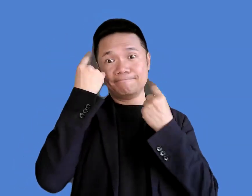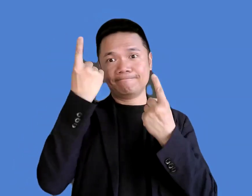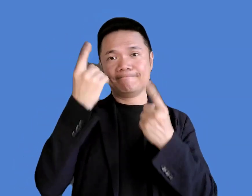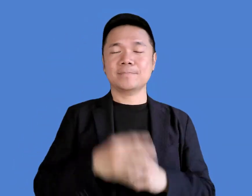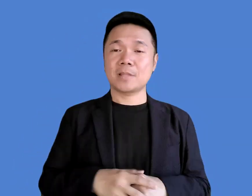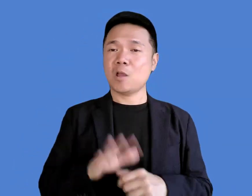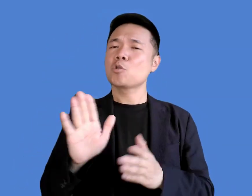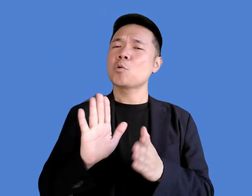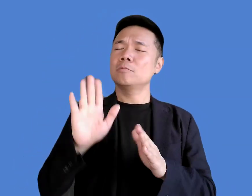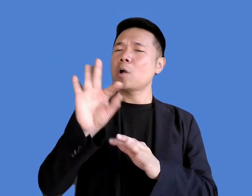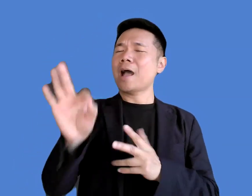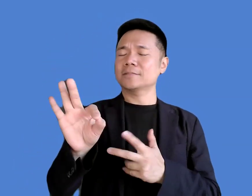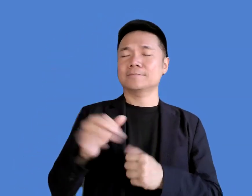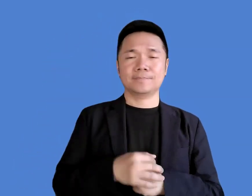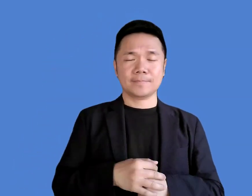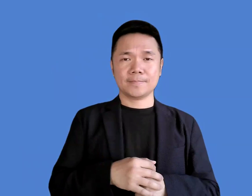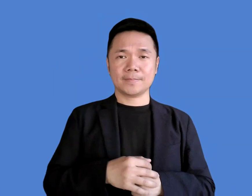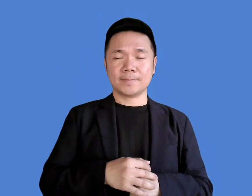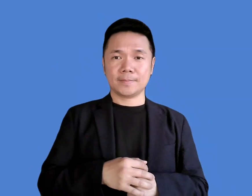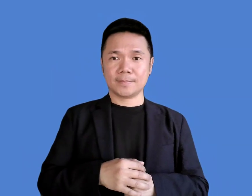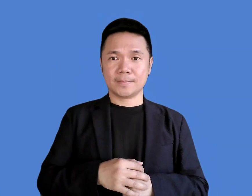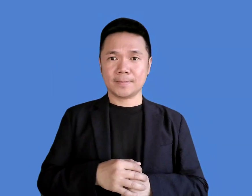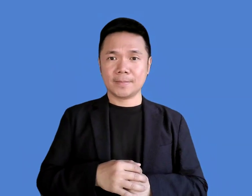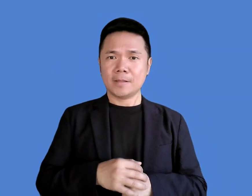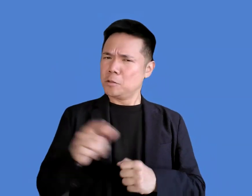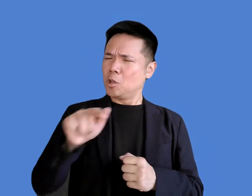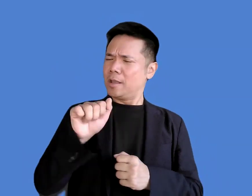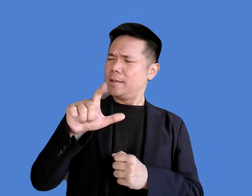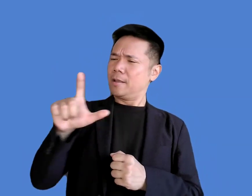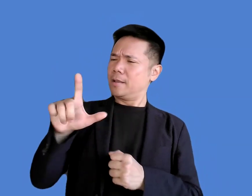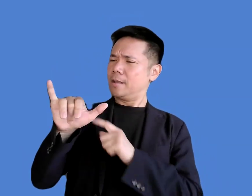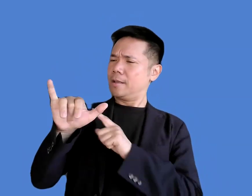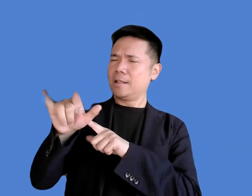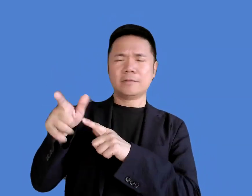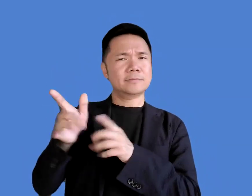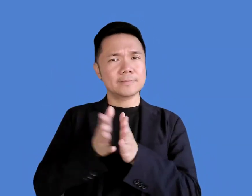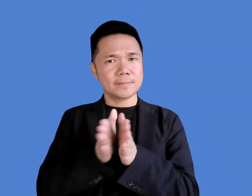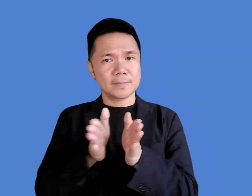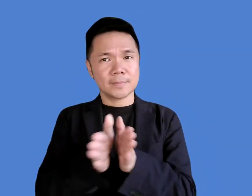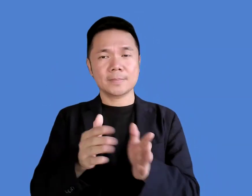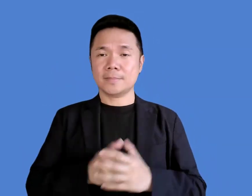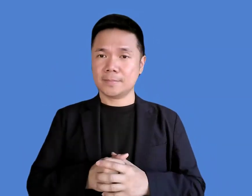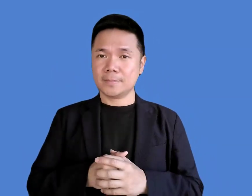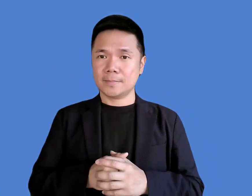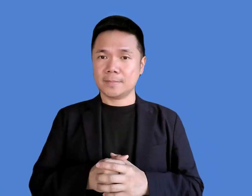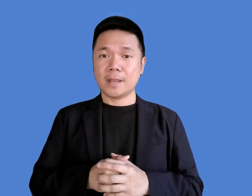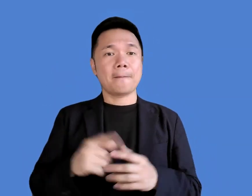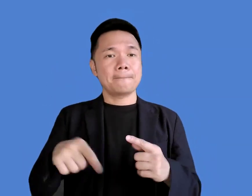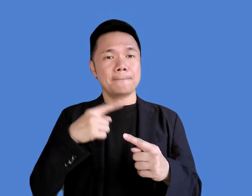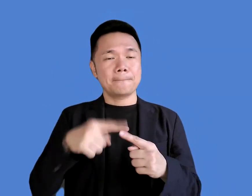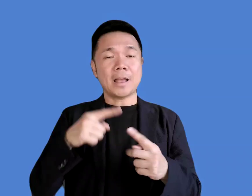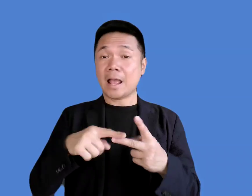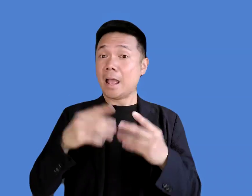first part of the question is, tell us a bit more about Ali and how you're also working with corporates to create